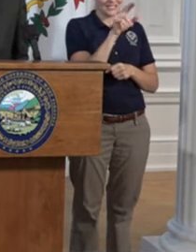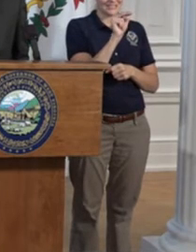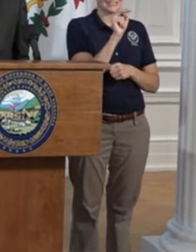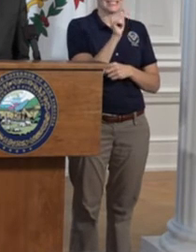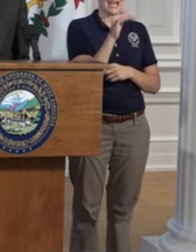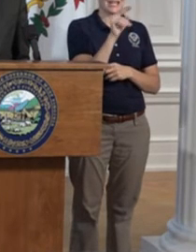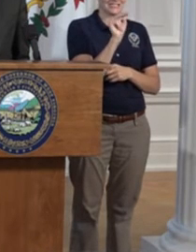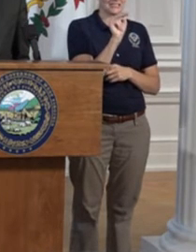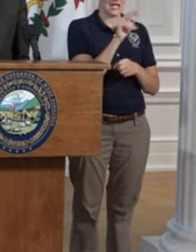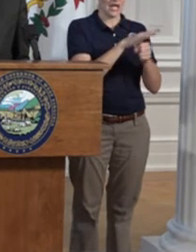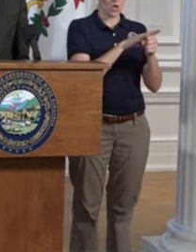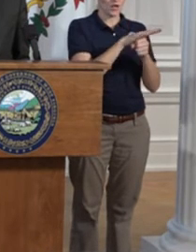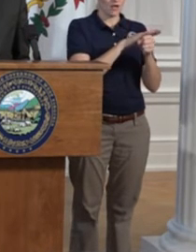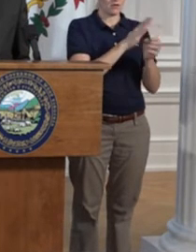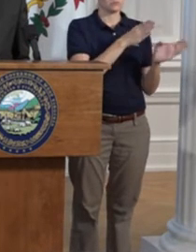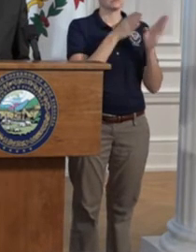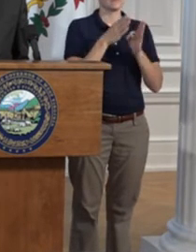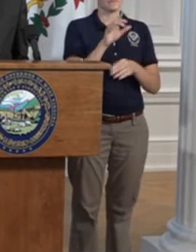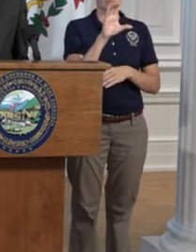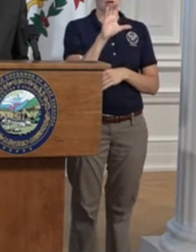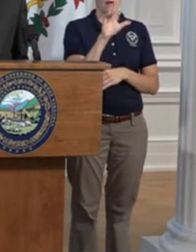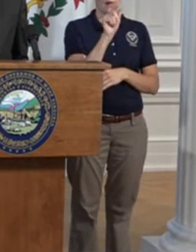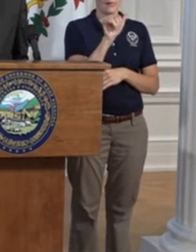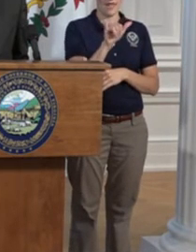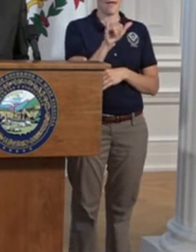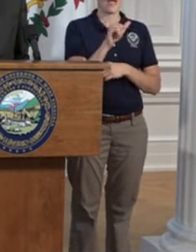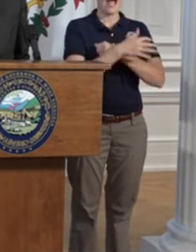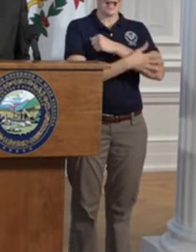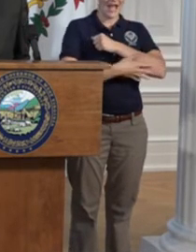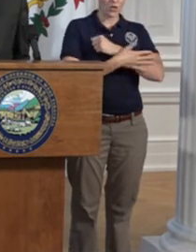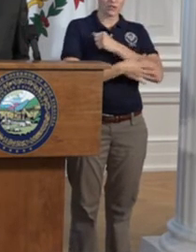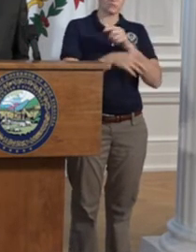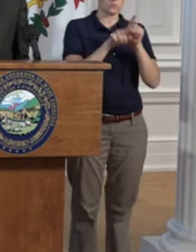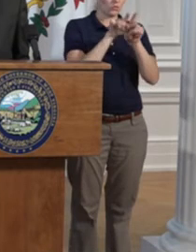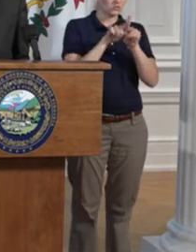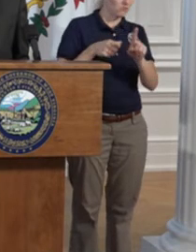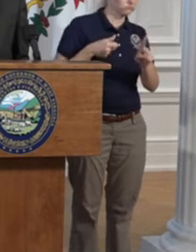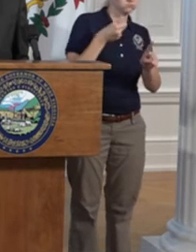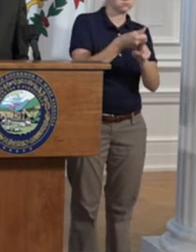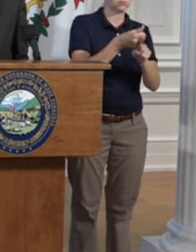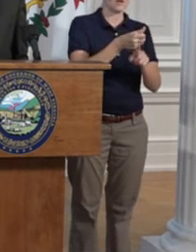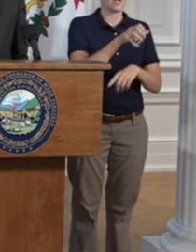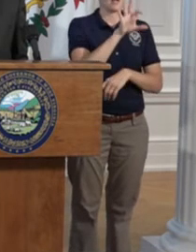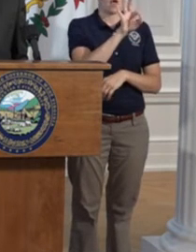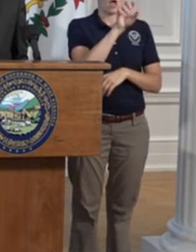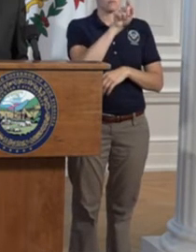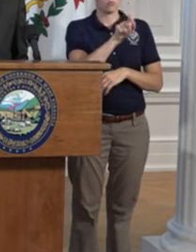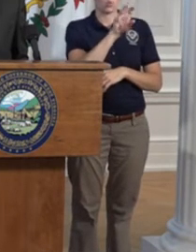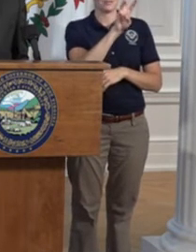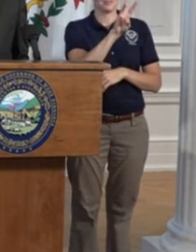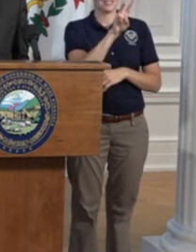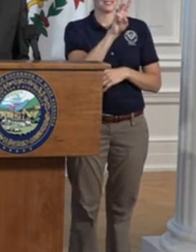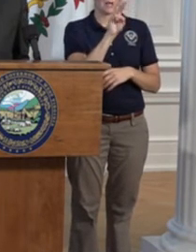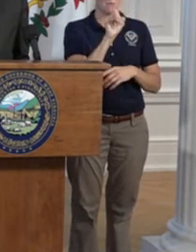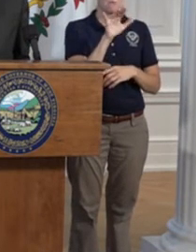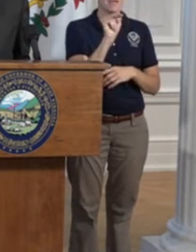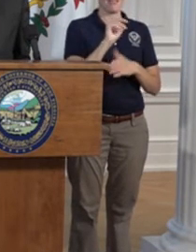Clay County, another hard-hit county, had $9.6 million worth of roadway damage.